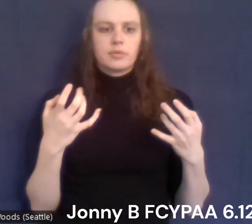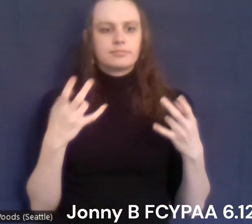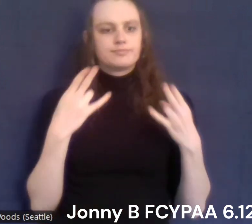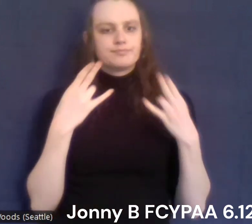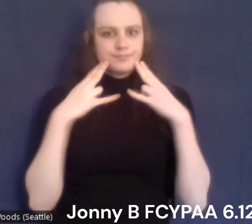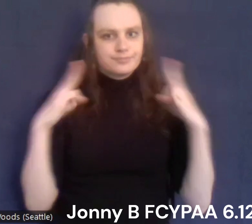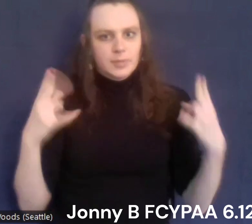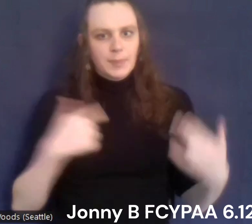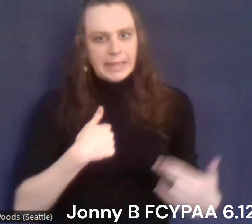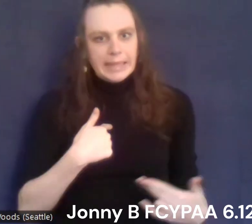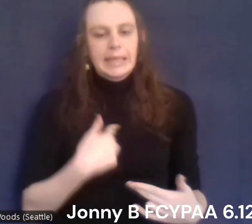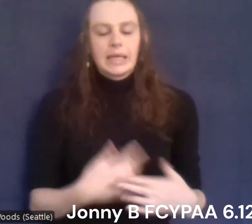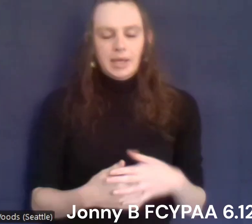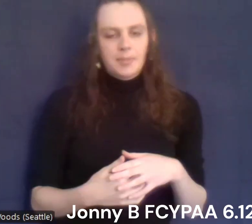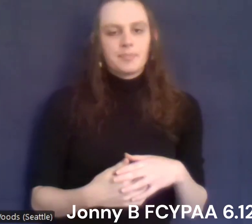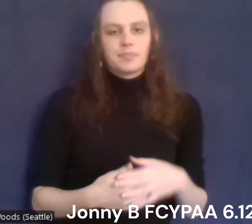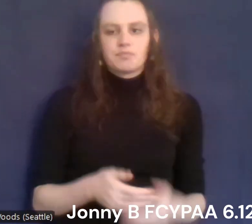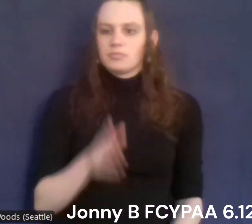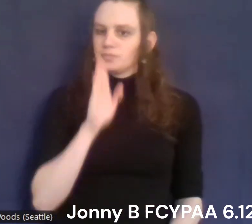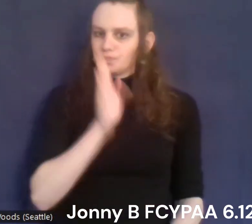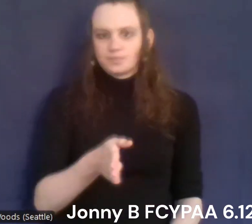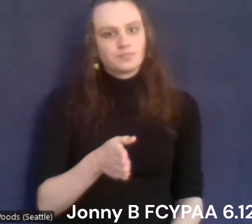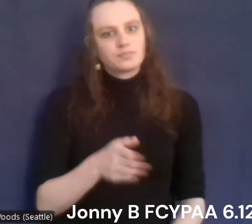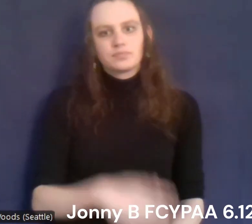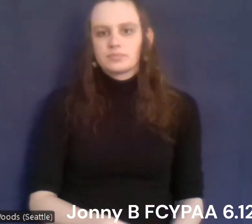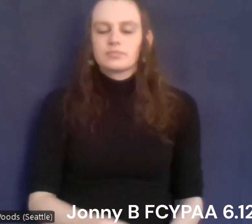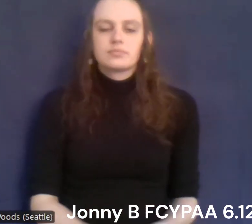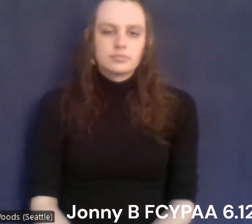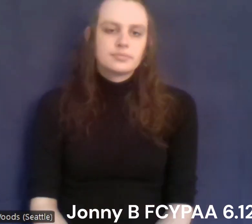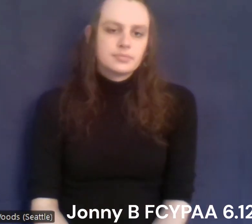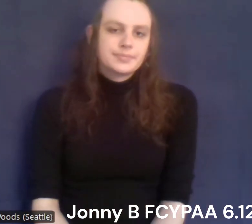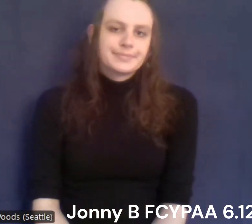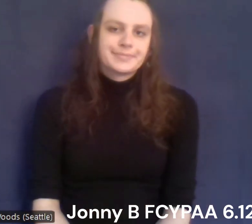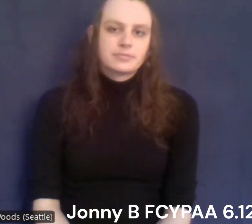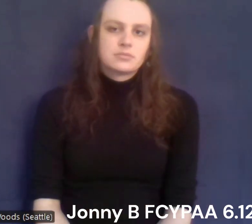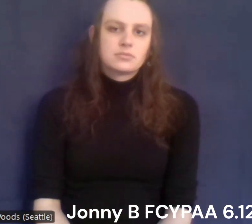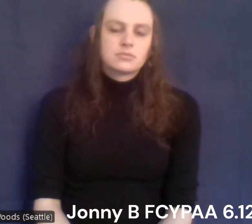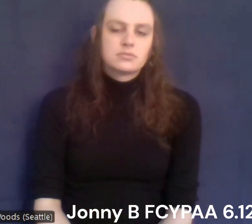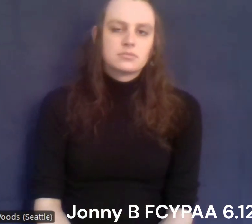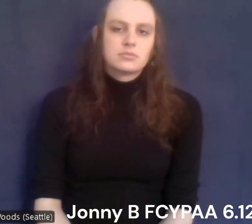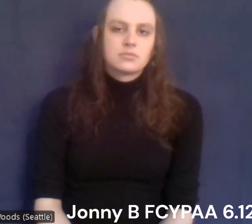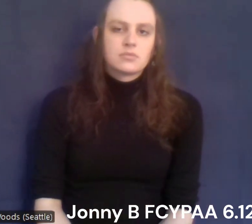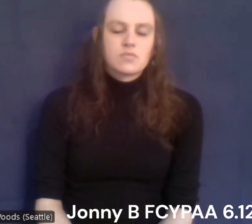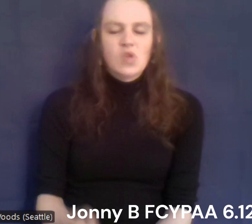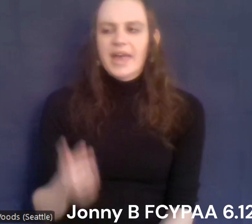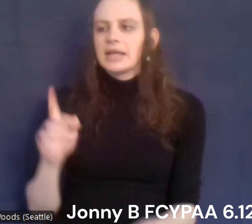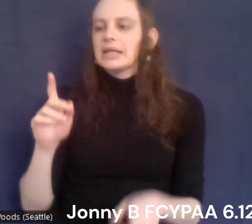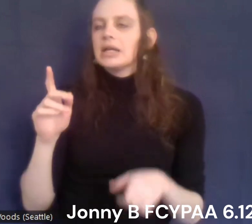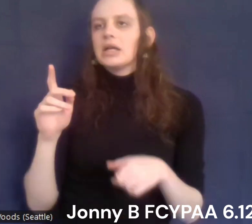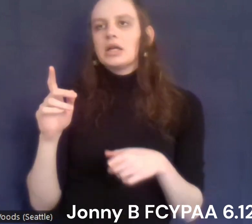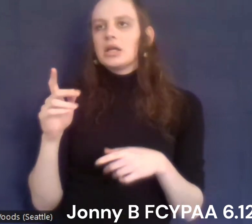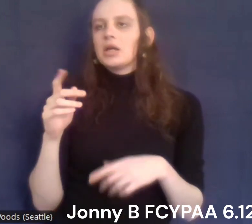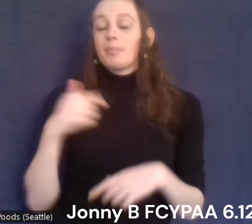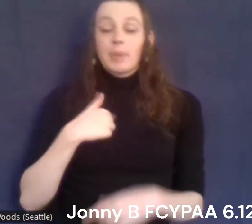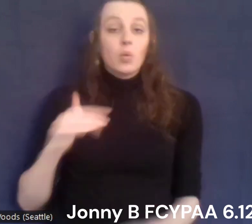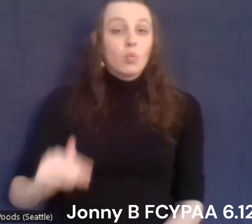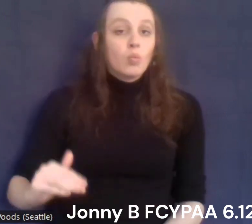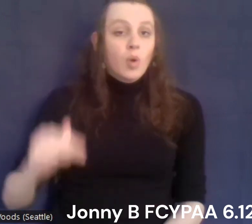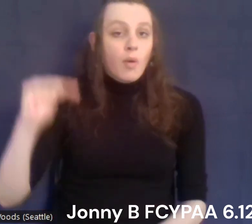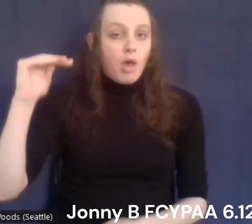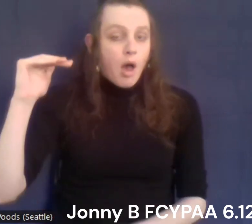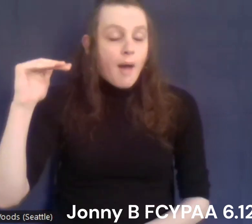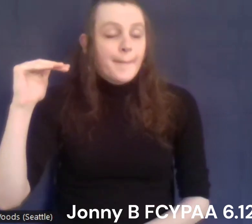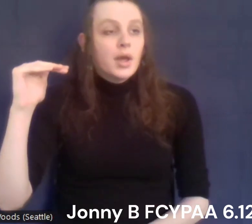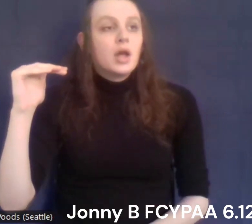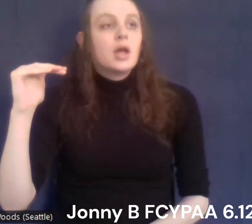narrow. Uh, and ever since I can remember, too, like when I was growing up, I was always kind of just